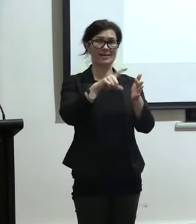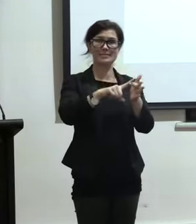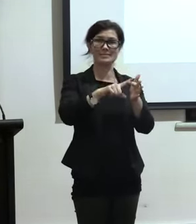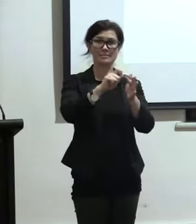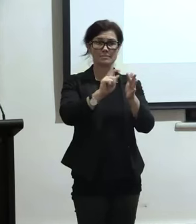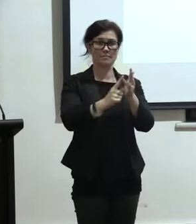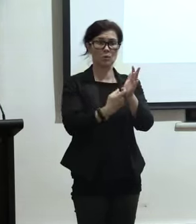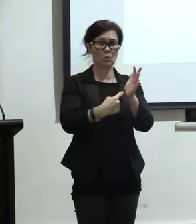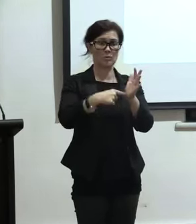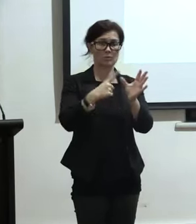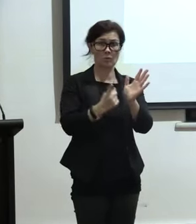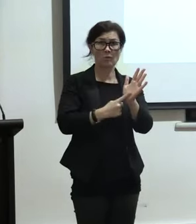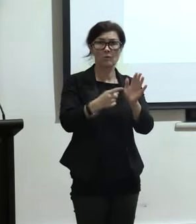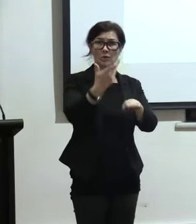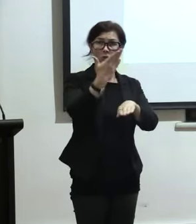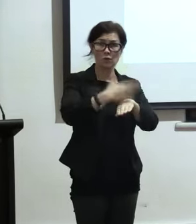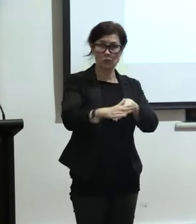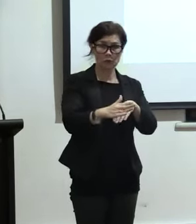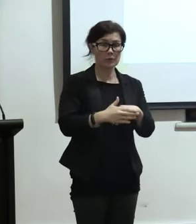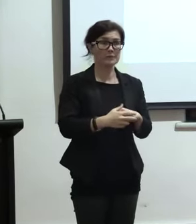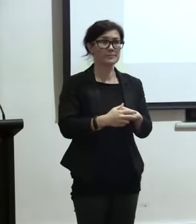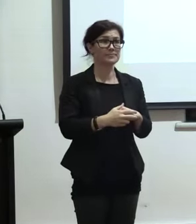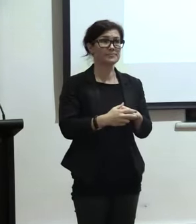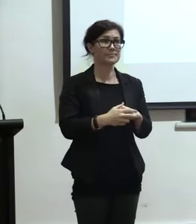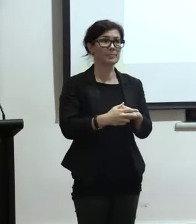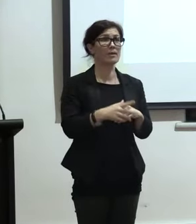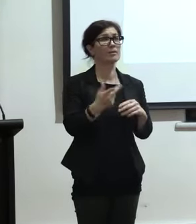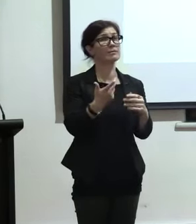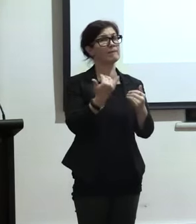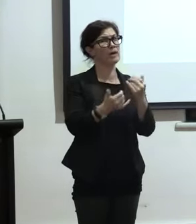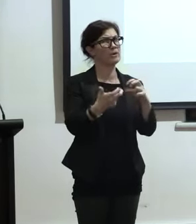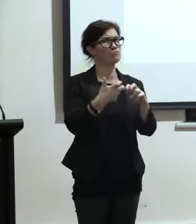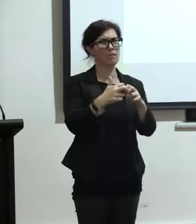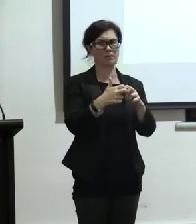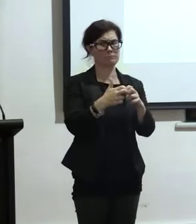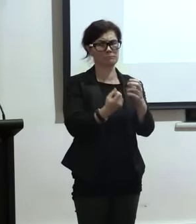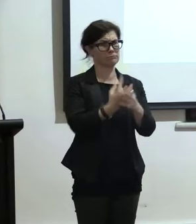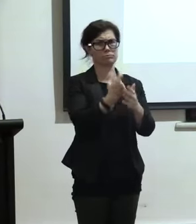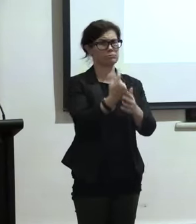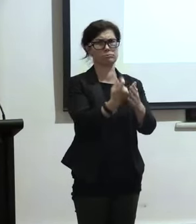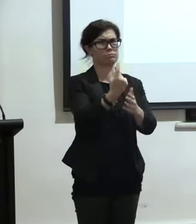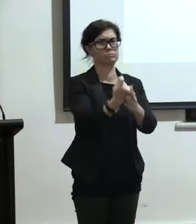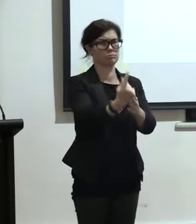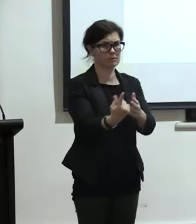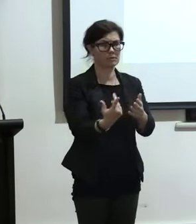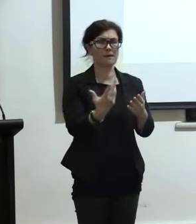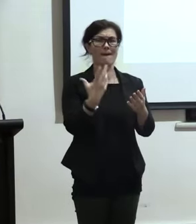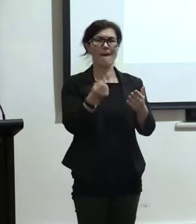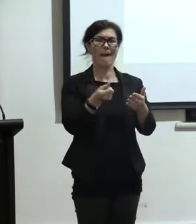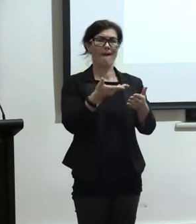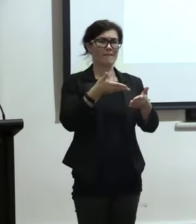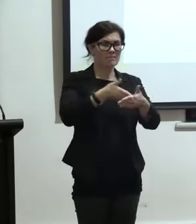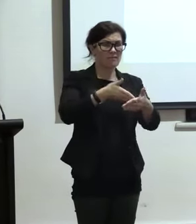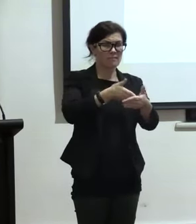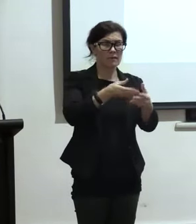what was already there. And that was very problematic, to say the least. There was delays with payments for